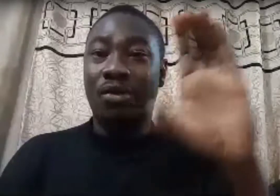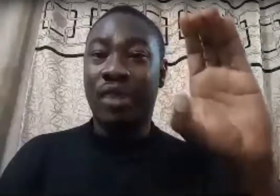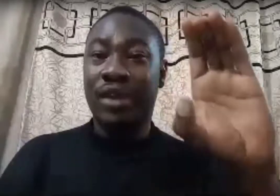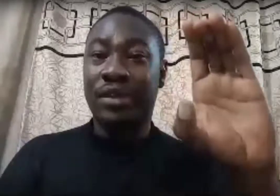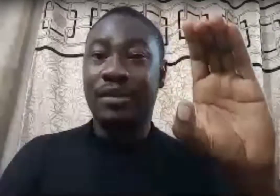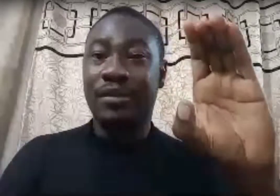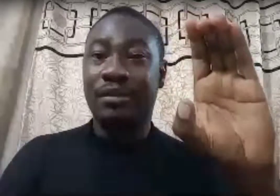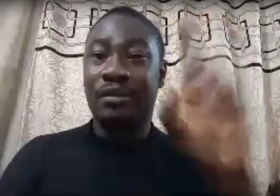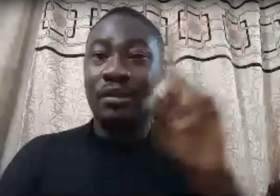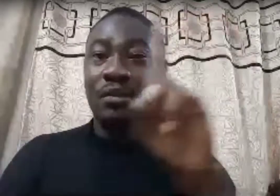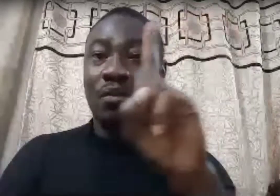100,